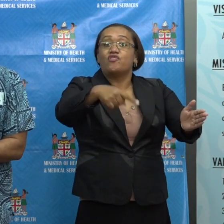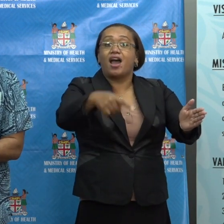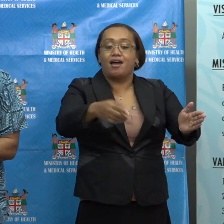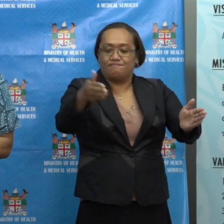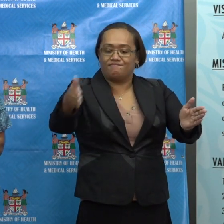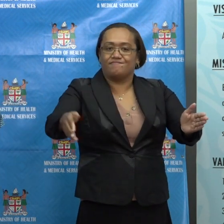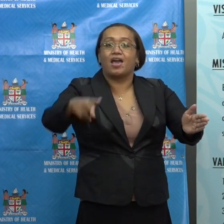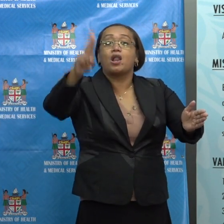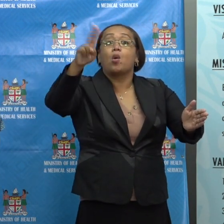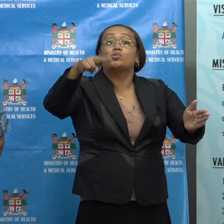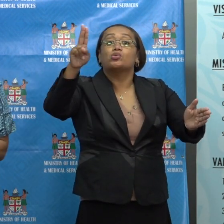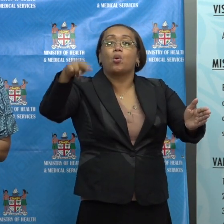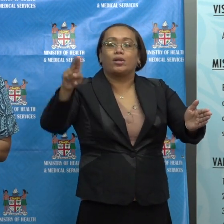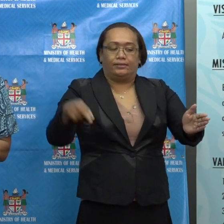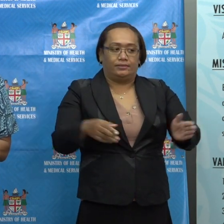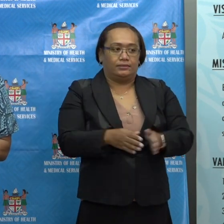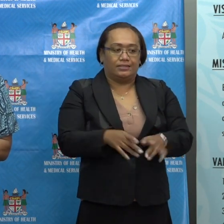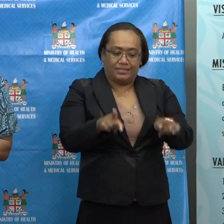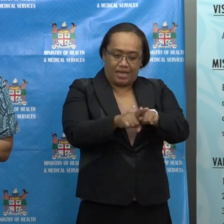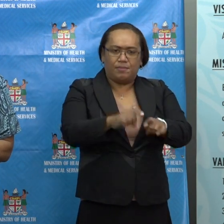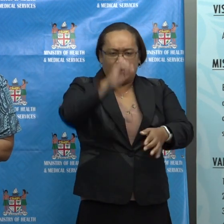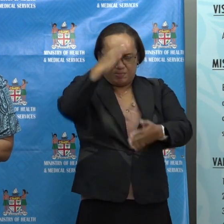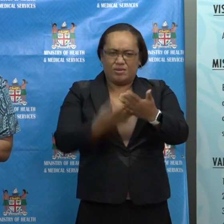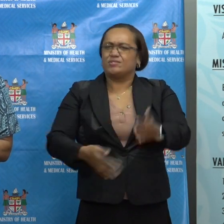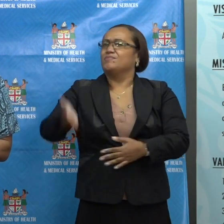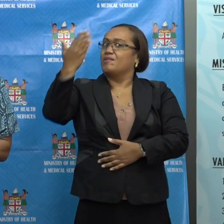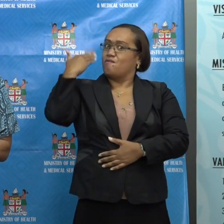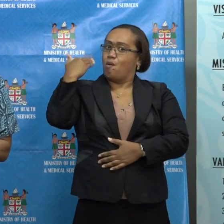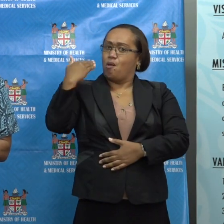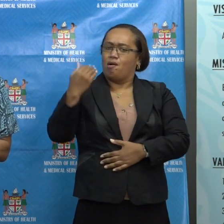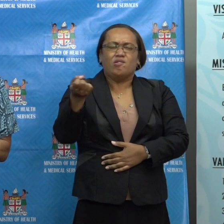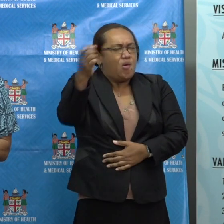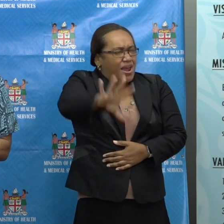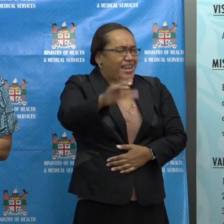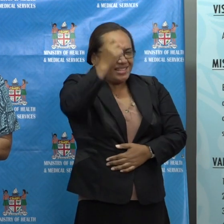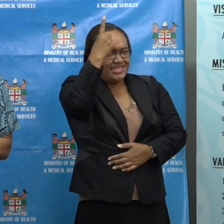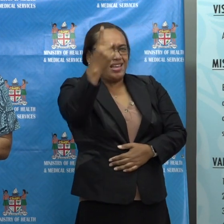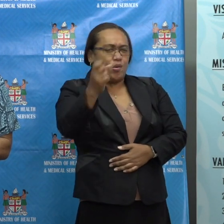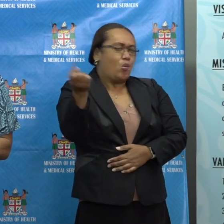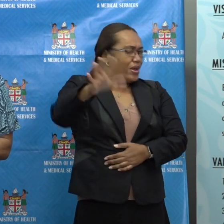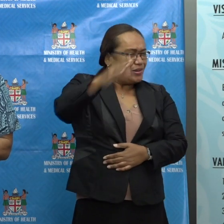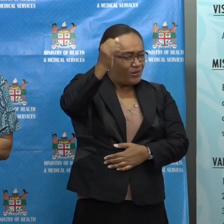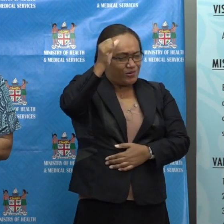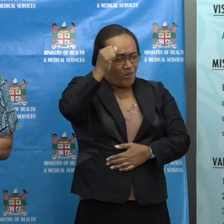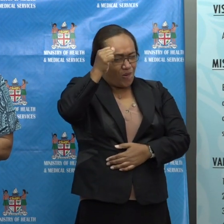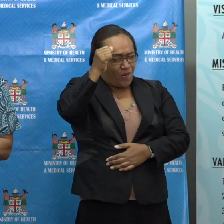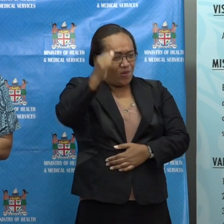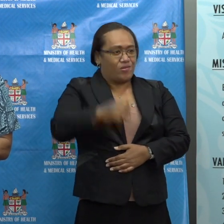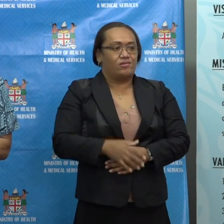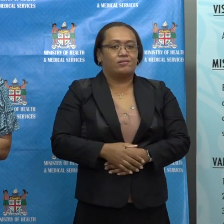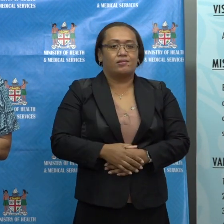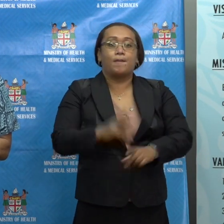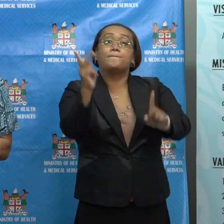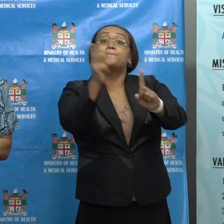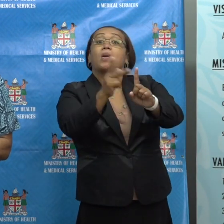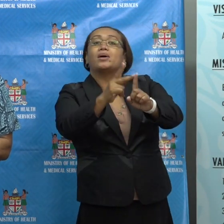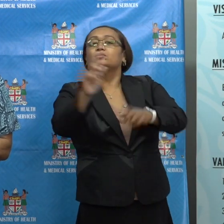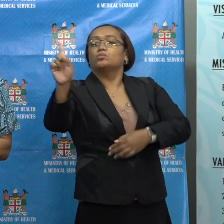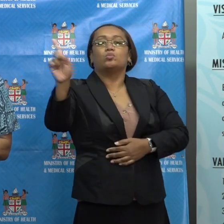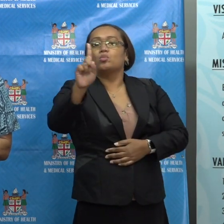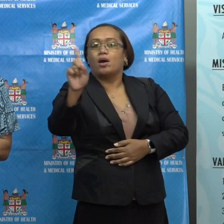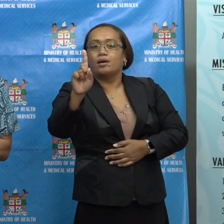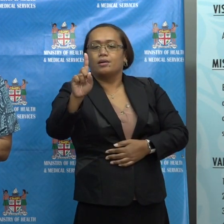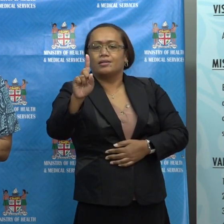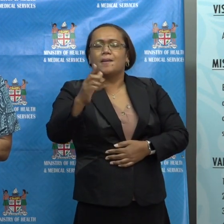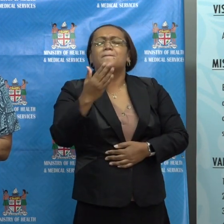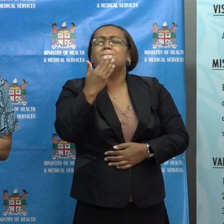We have experienced this situation before, so it would be familiar to everyone. Our purpose is to keep people from